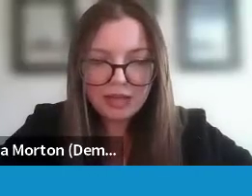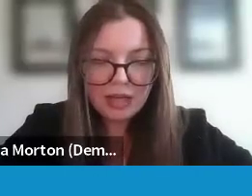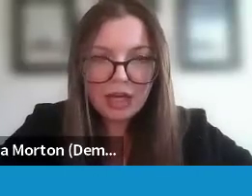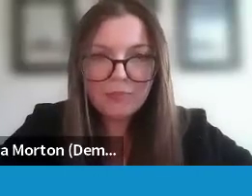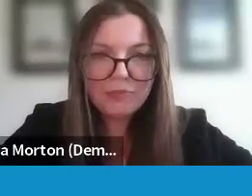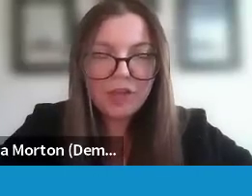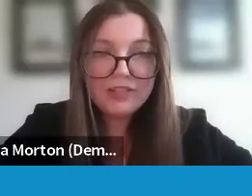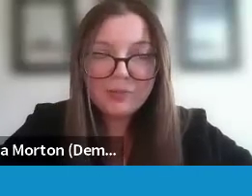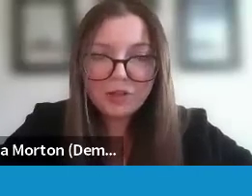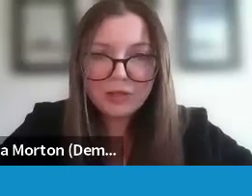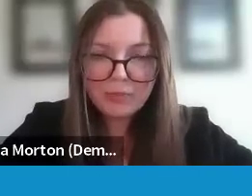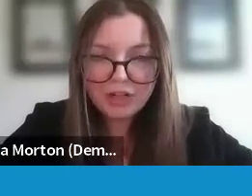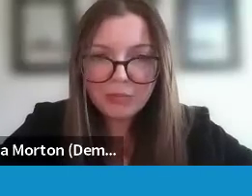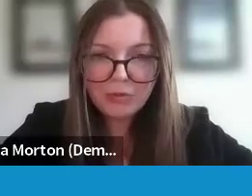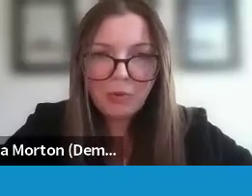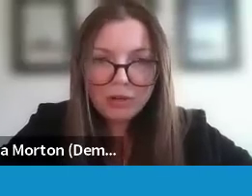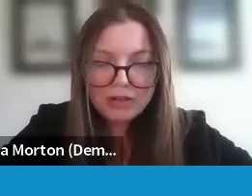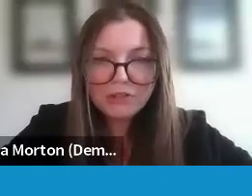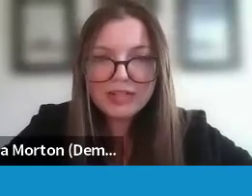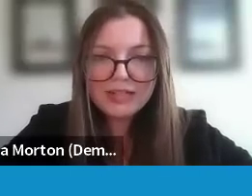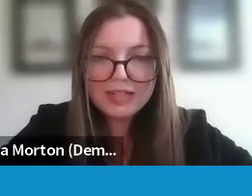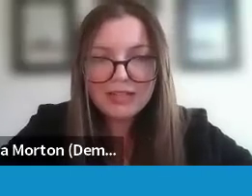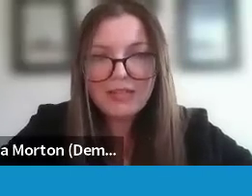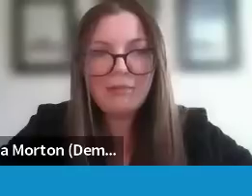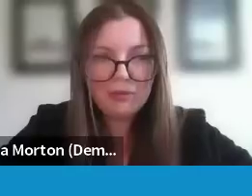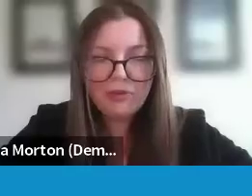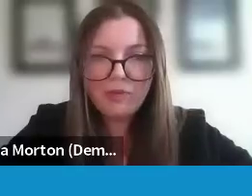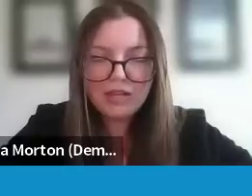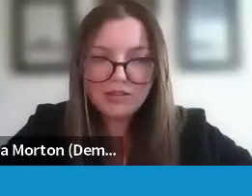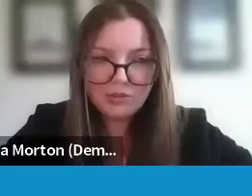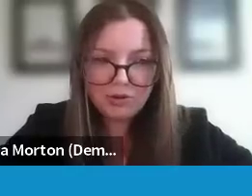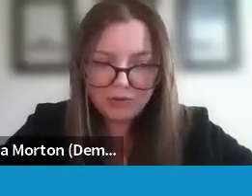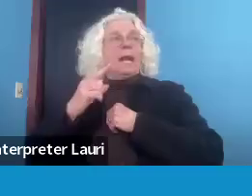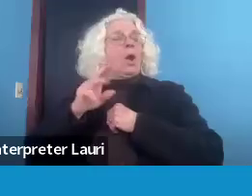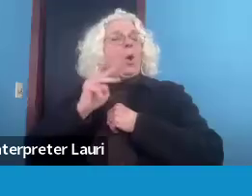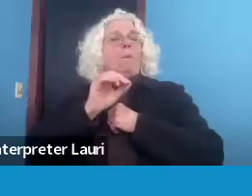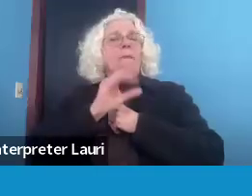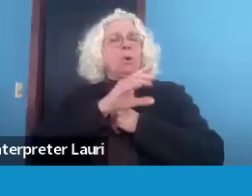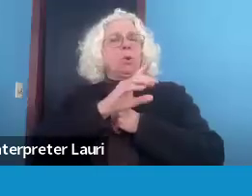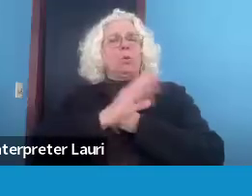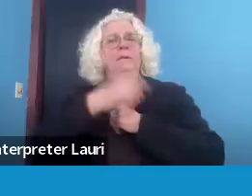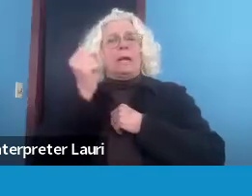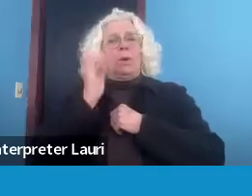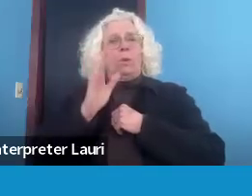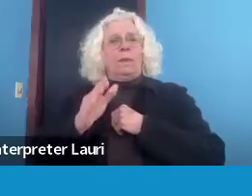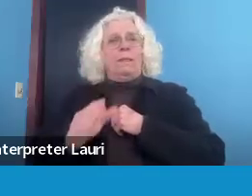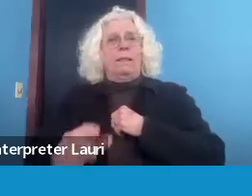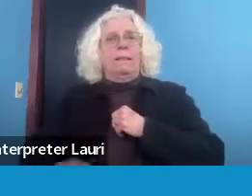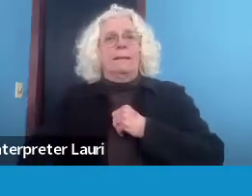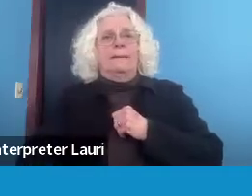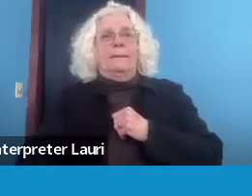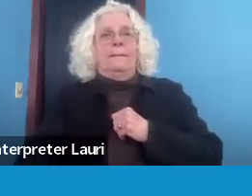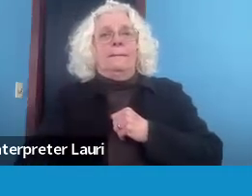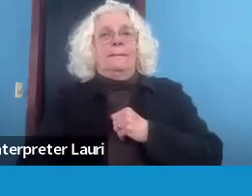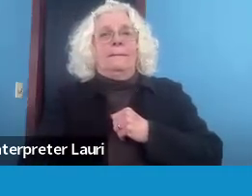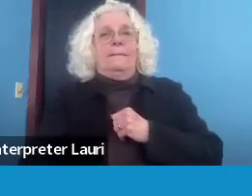29th, the Office of Management and Budget purported to rescind that memo that we had sued over. But then the White